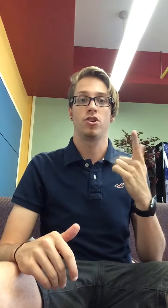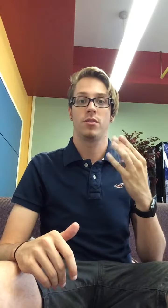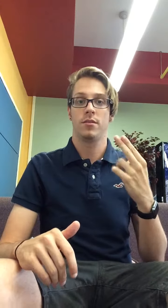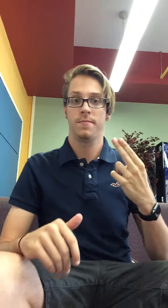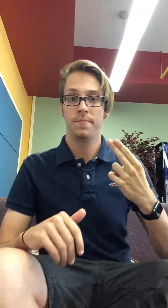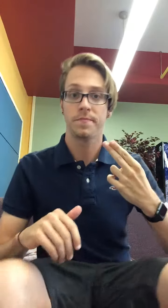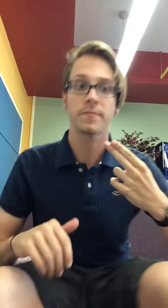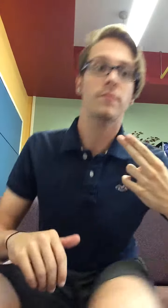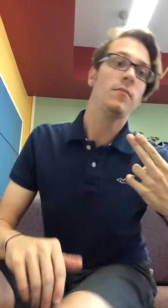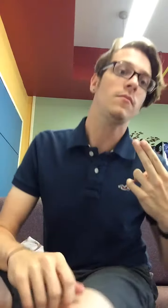functions.